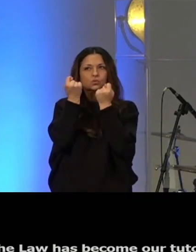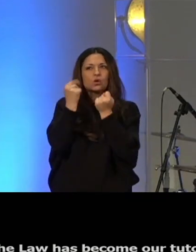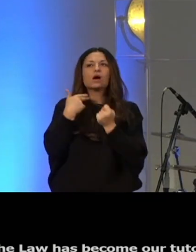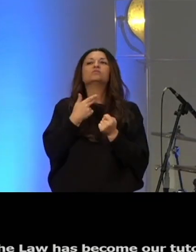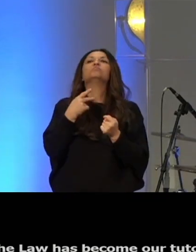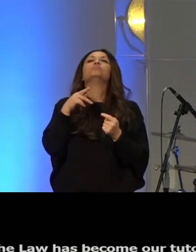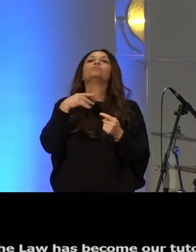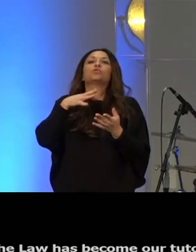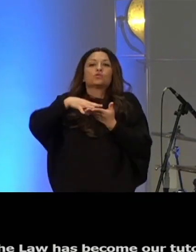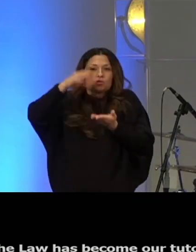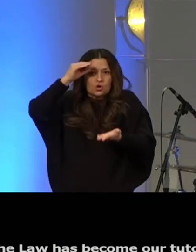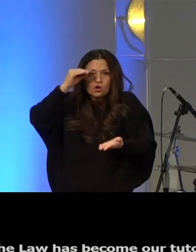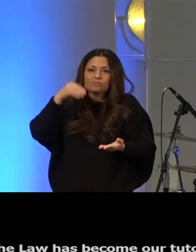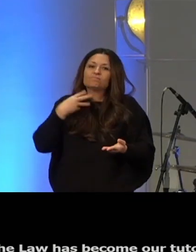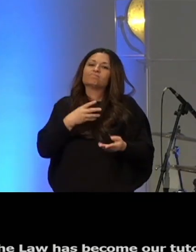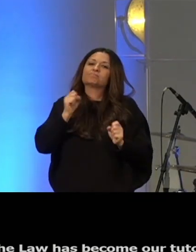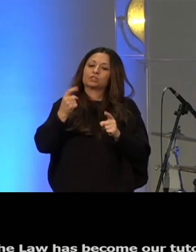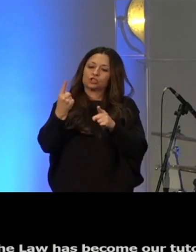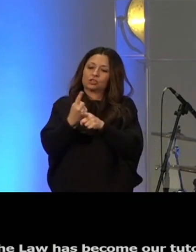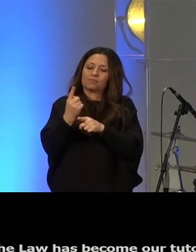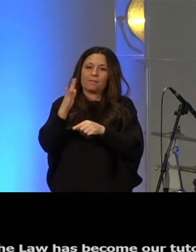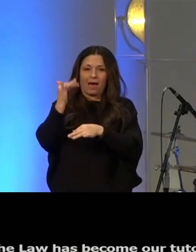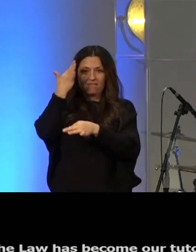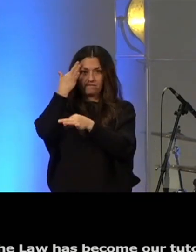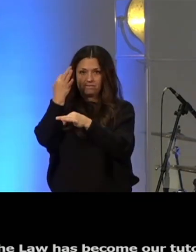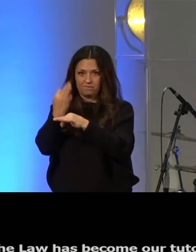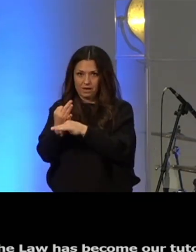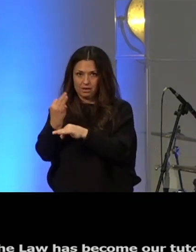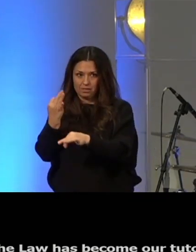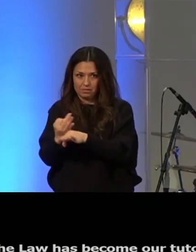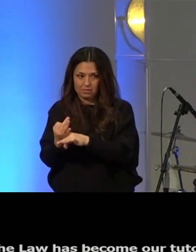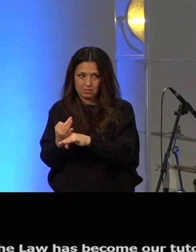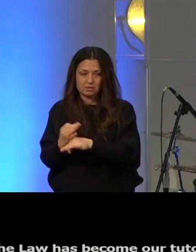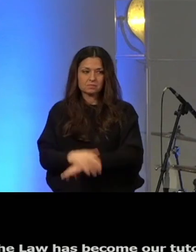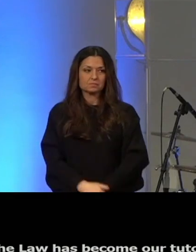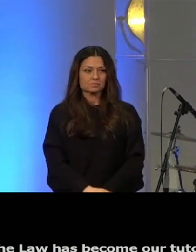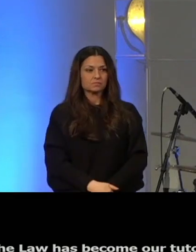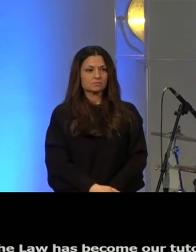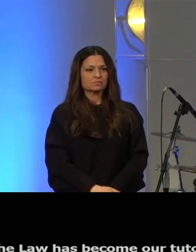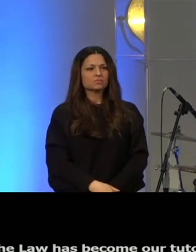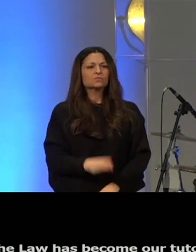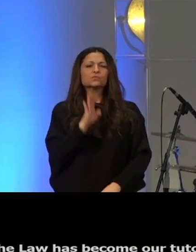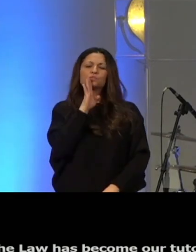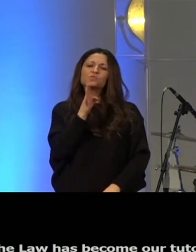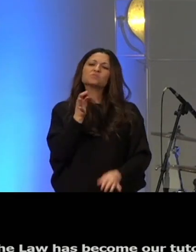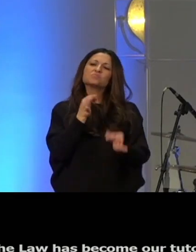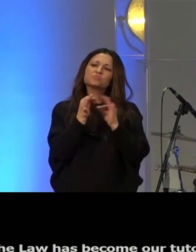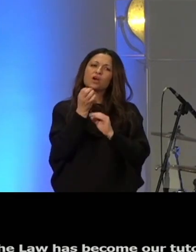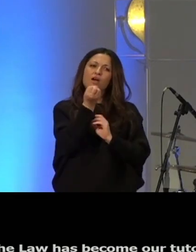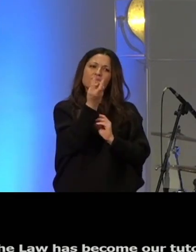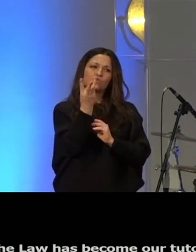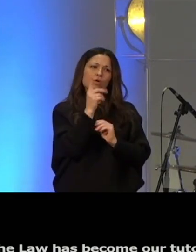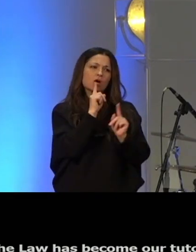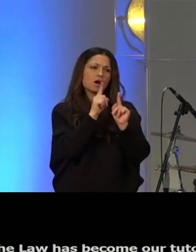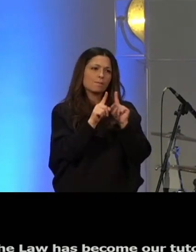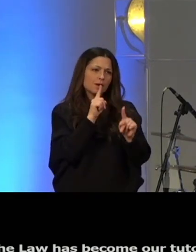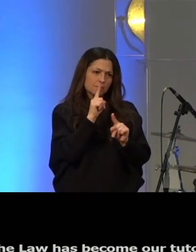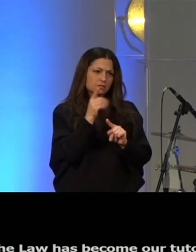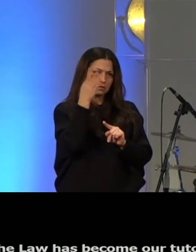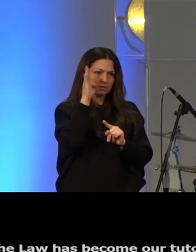by faith. So I'm going to walk you through just a few of the Ten Commandments. I could walk through them all, but a few will do. The first